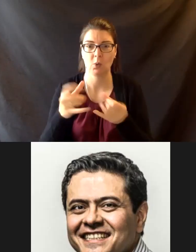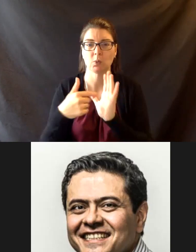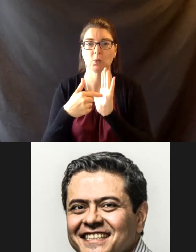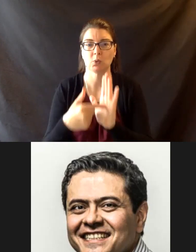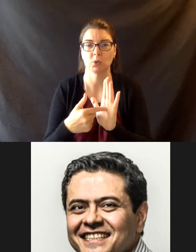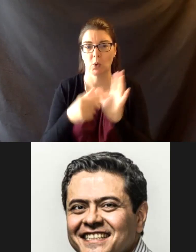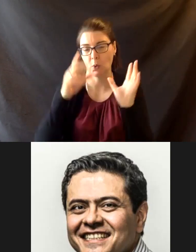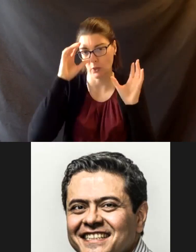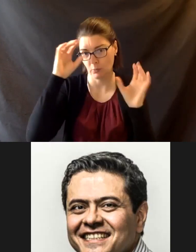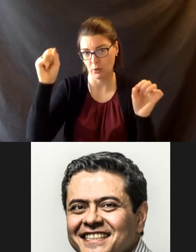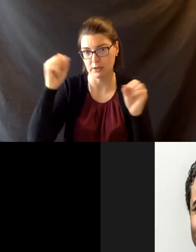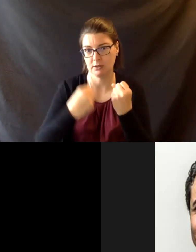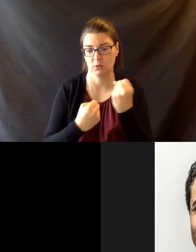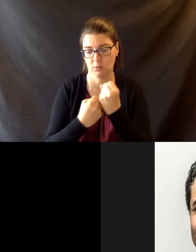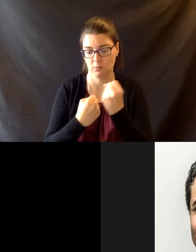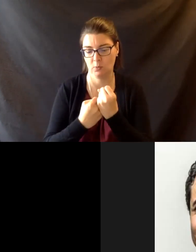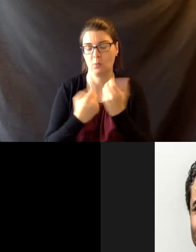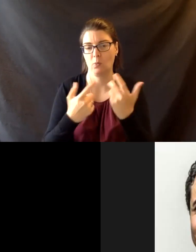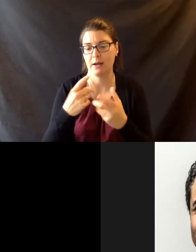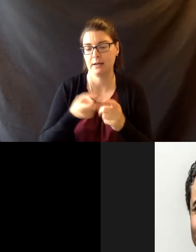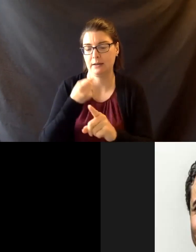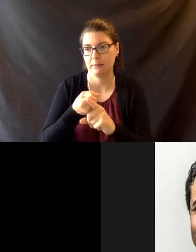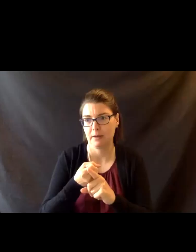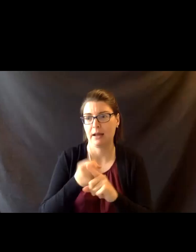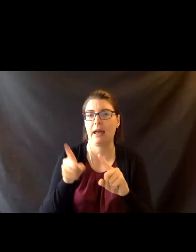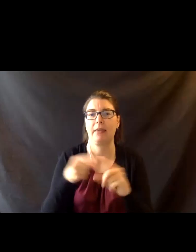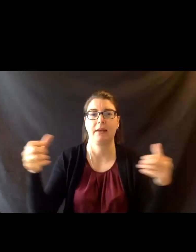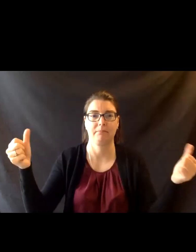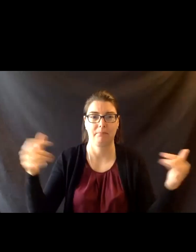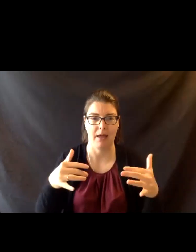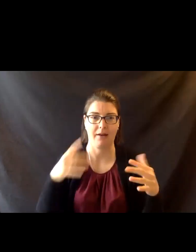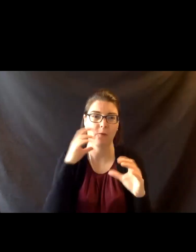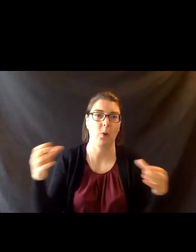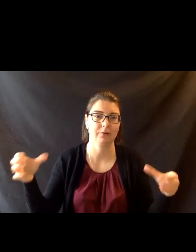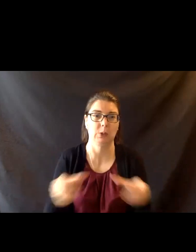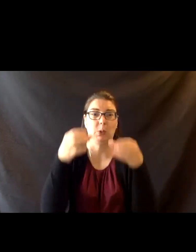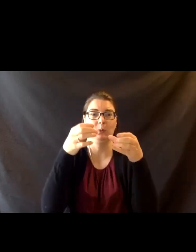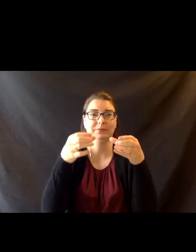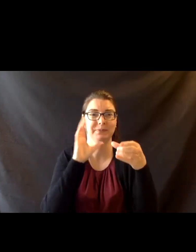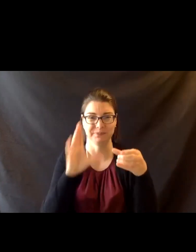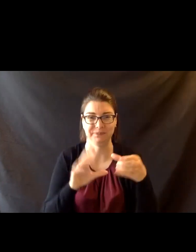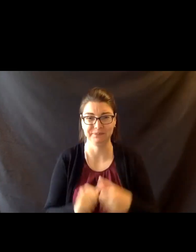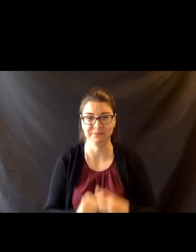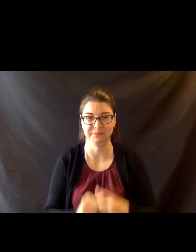the presidential pillar of impact, and then we will come back for those anxious for the toast.